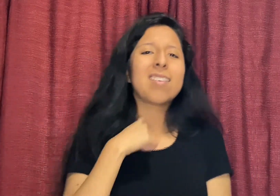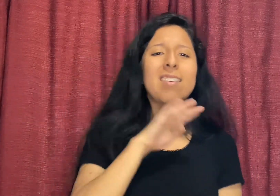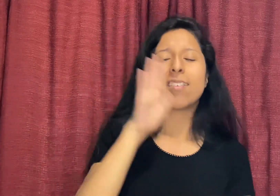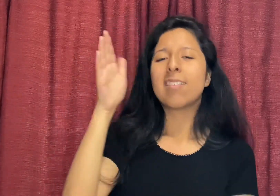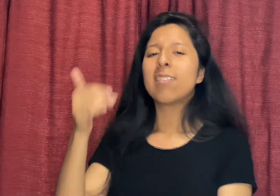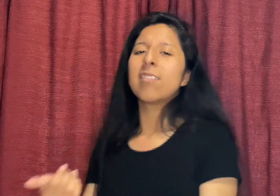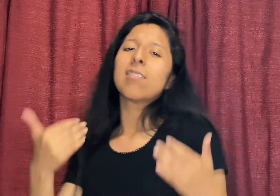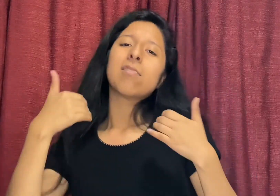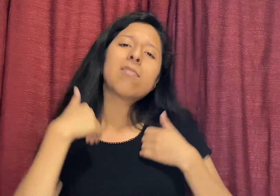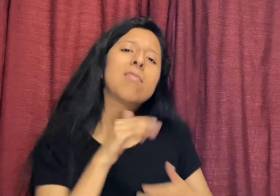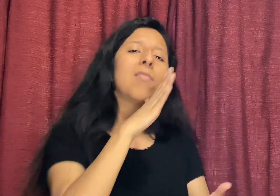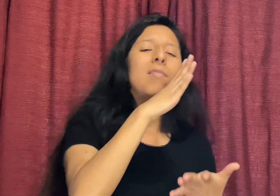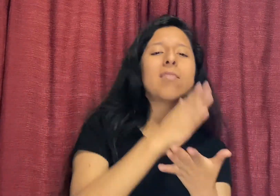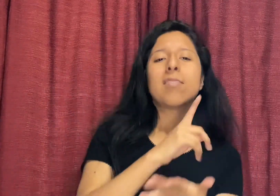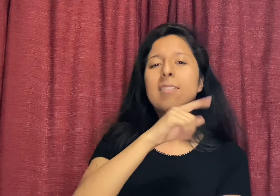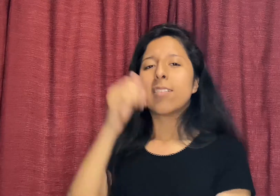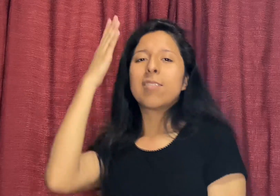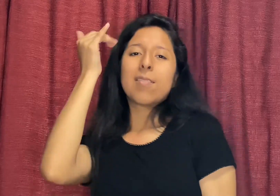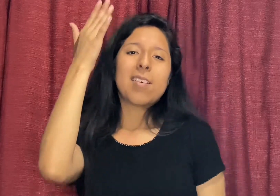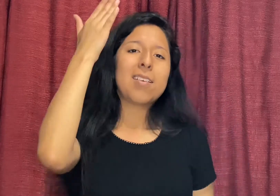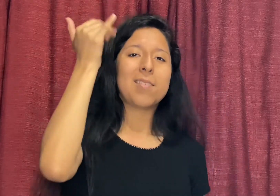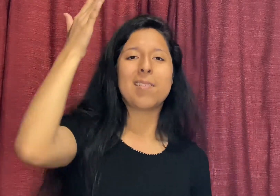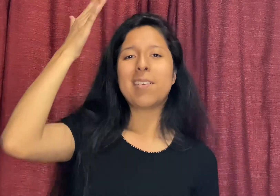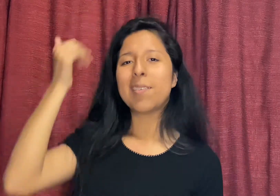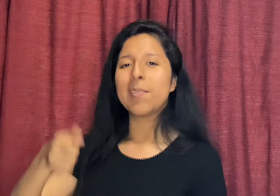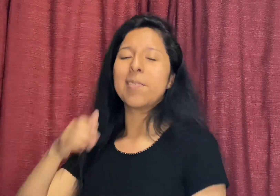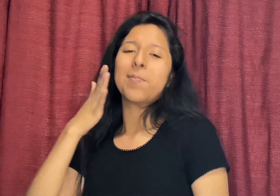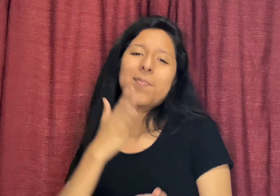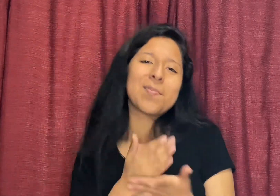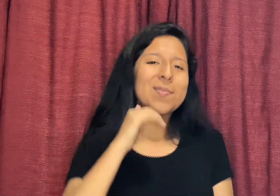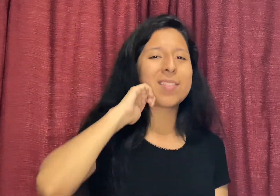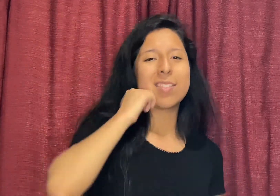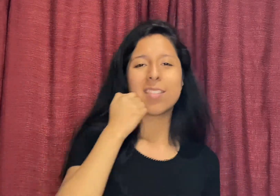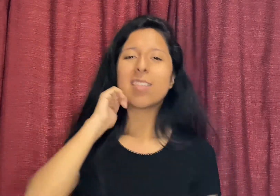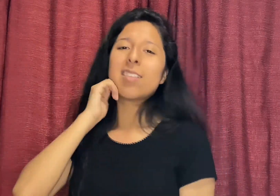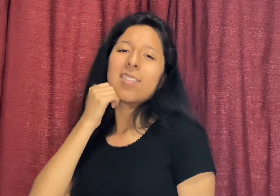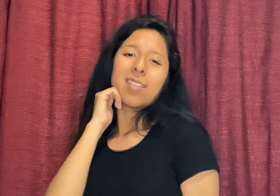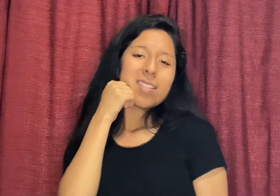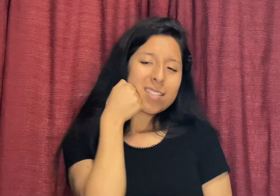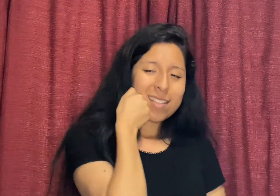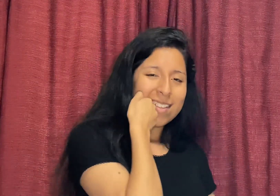Shut up.